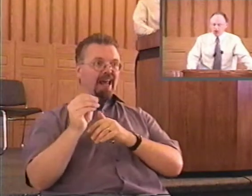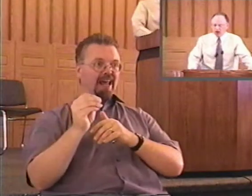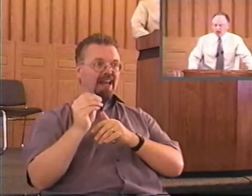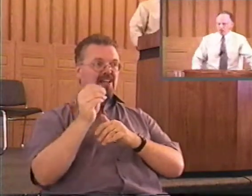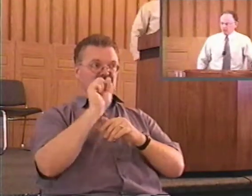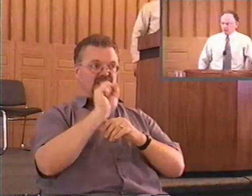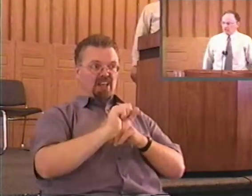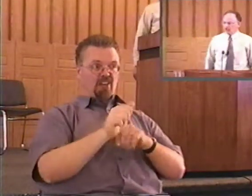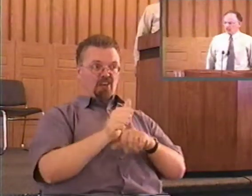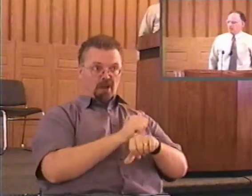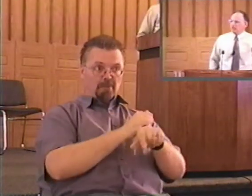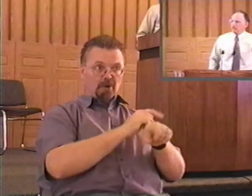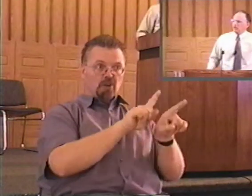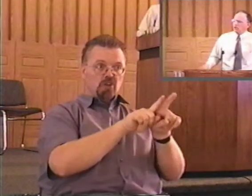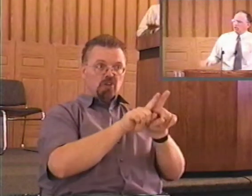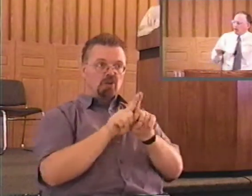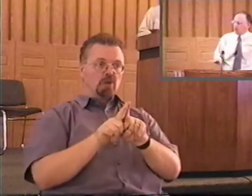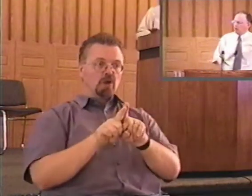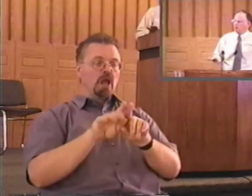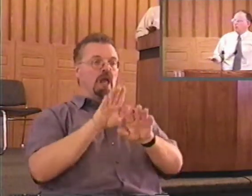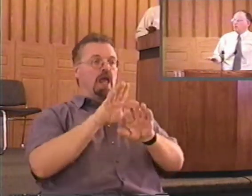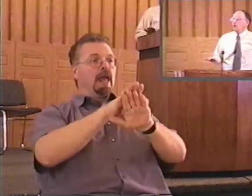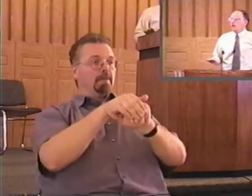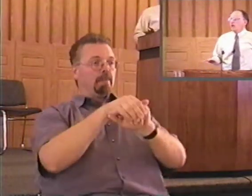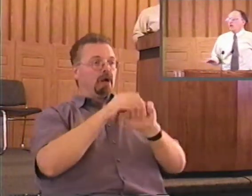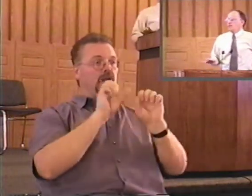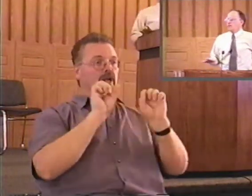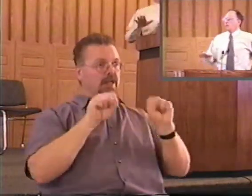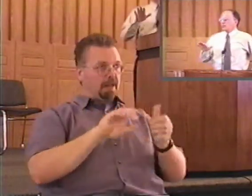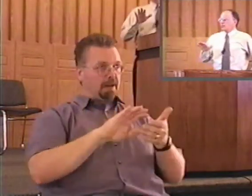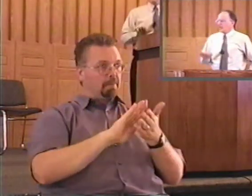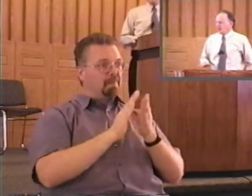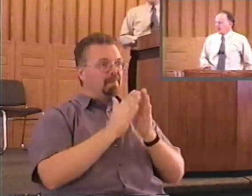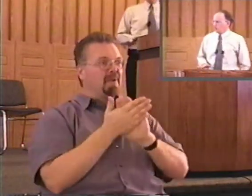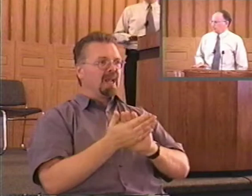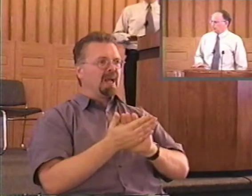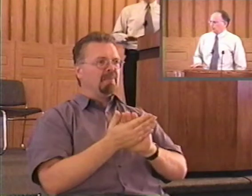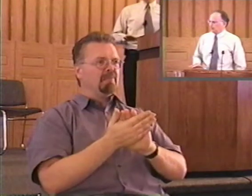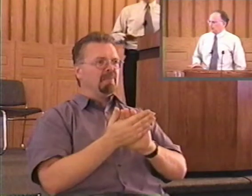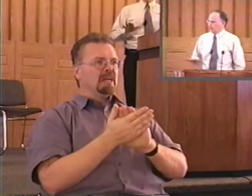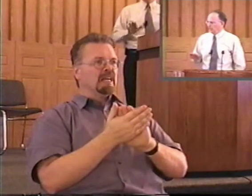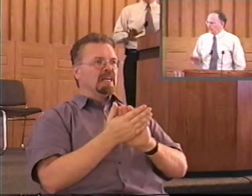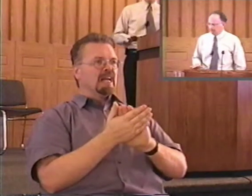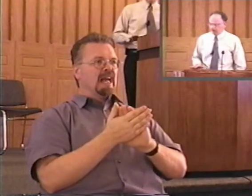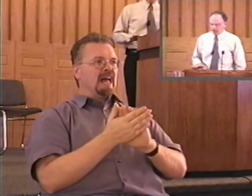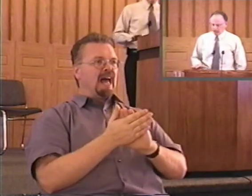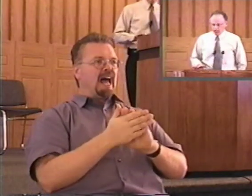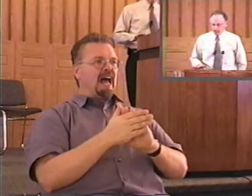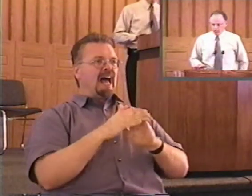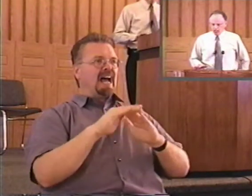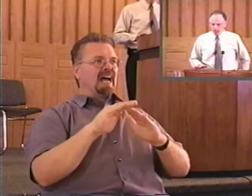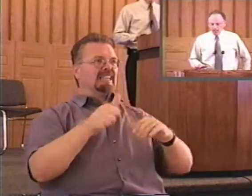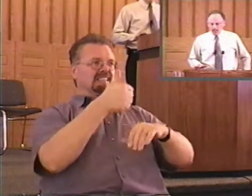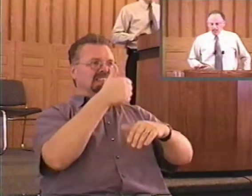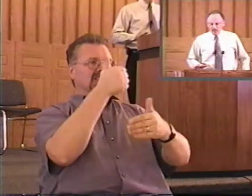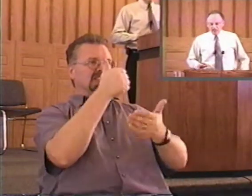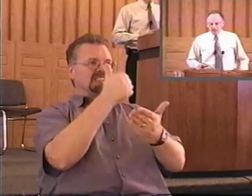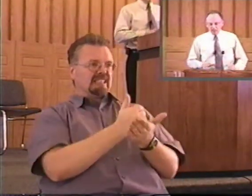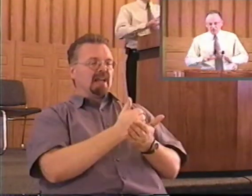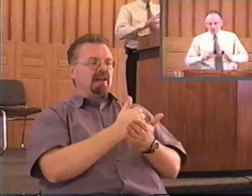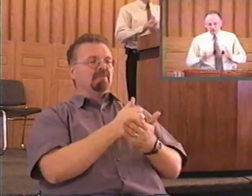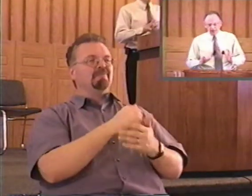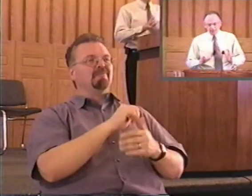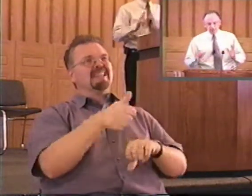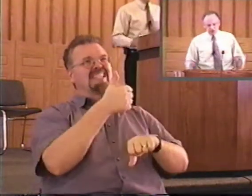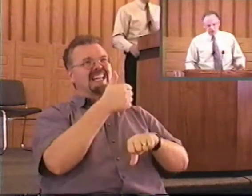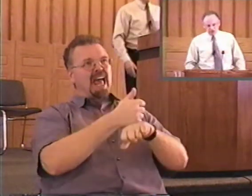that hypocrisy can become a standard of living and